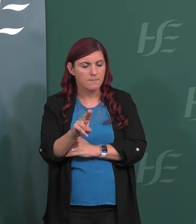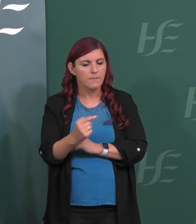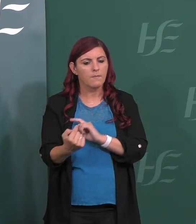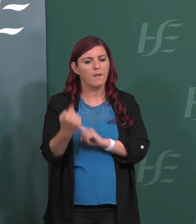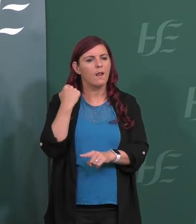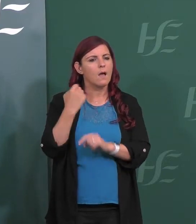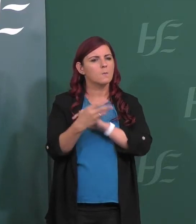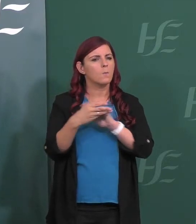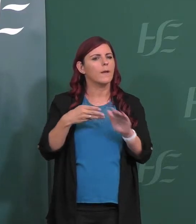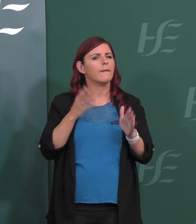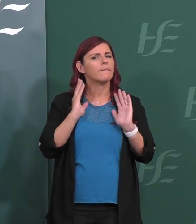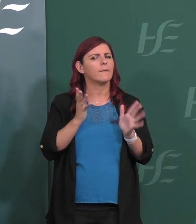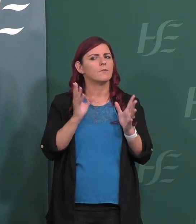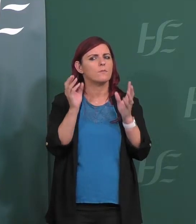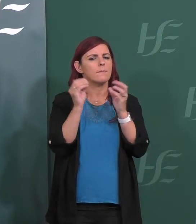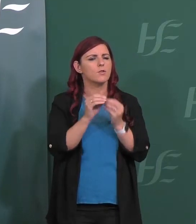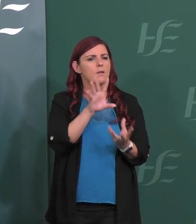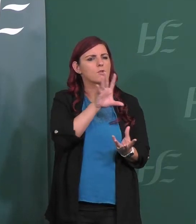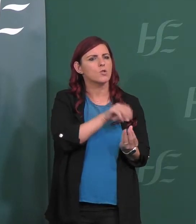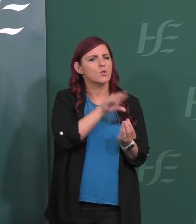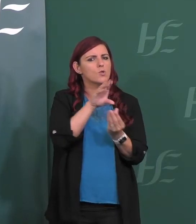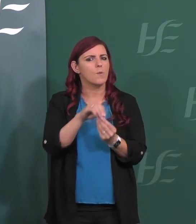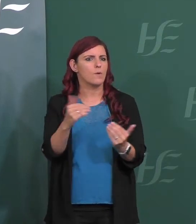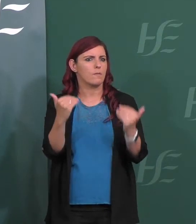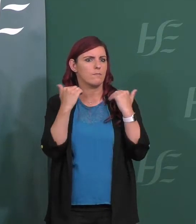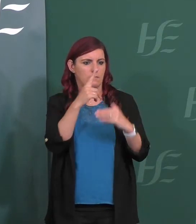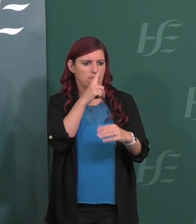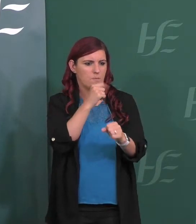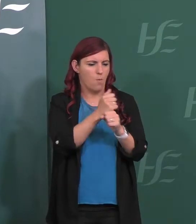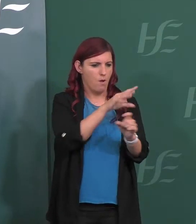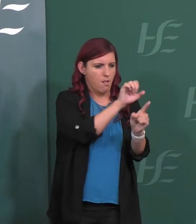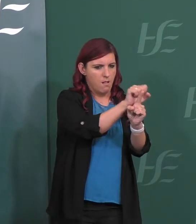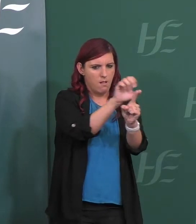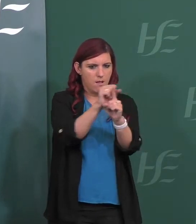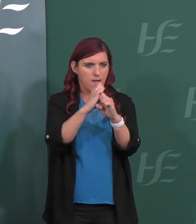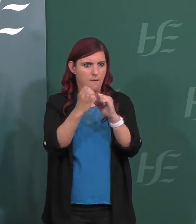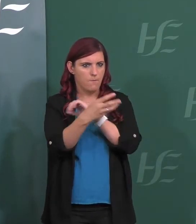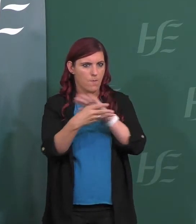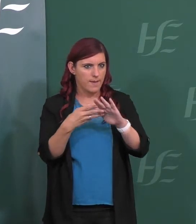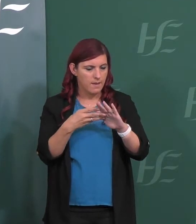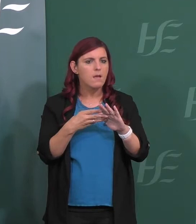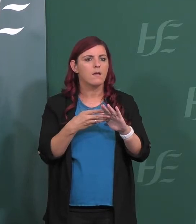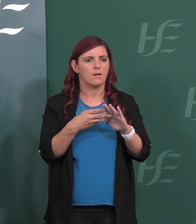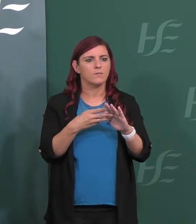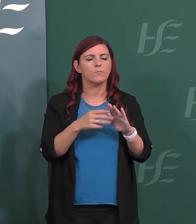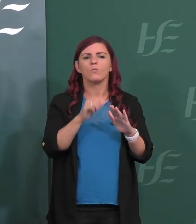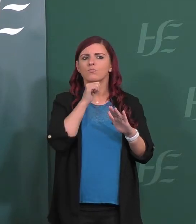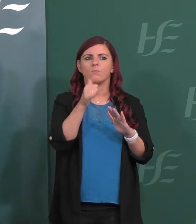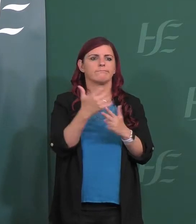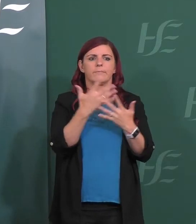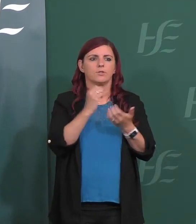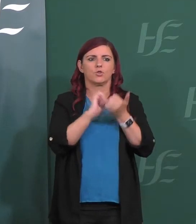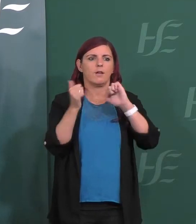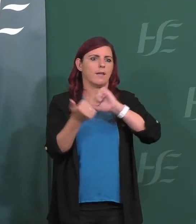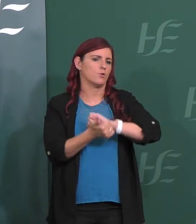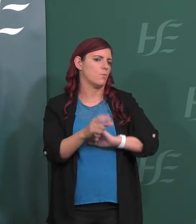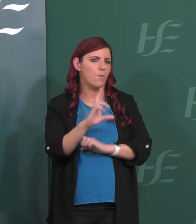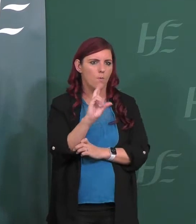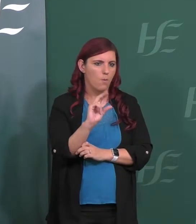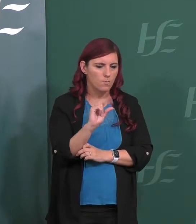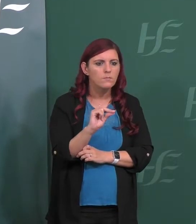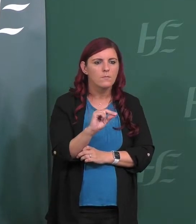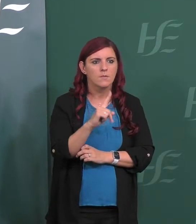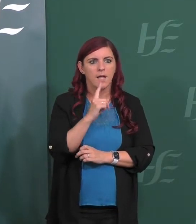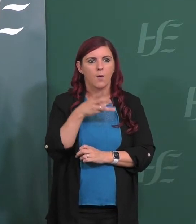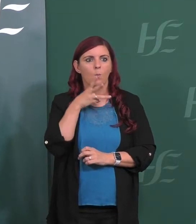Last week I did give you some summary information of what we are capturing on a weekly basis, and no huge changes on it, but I will